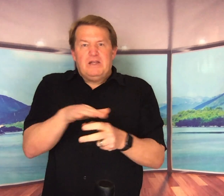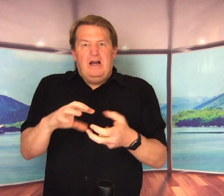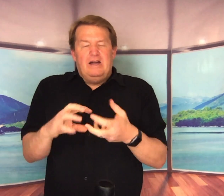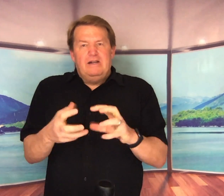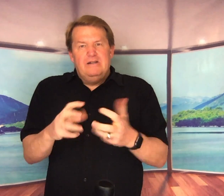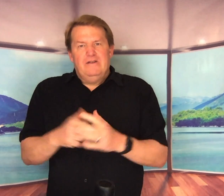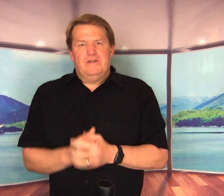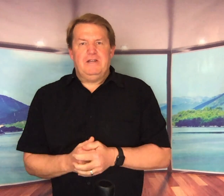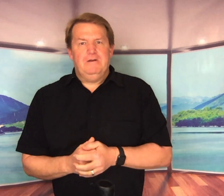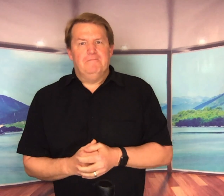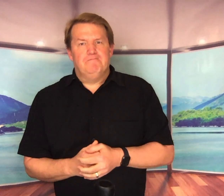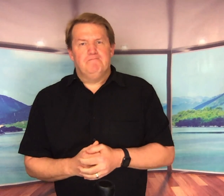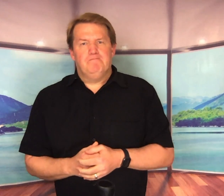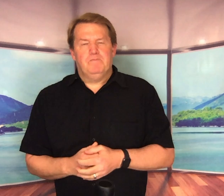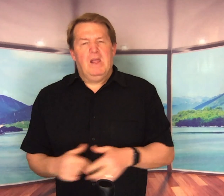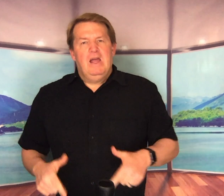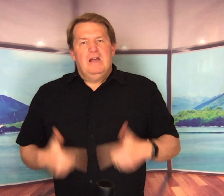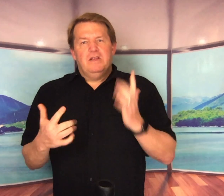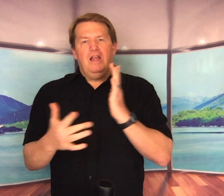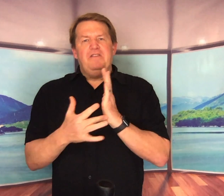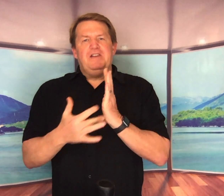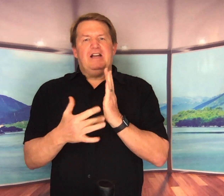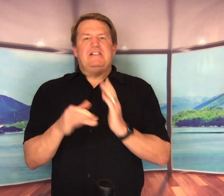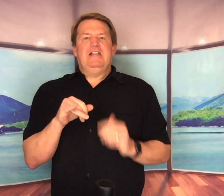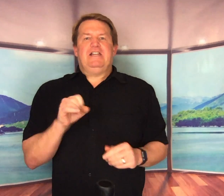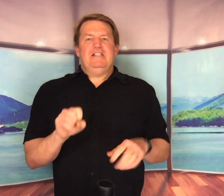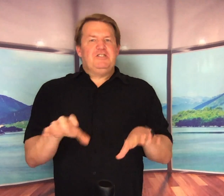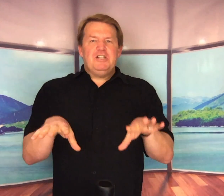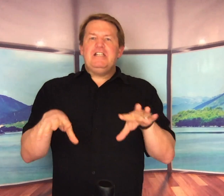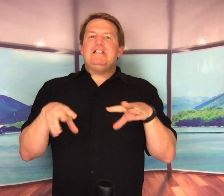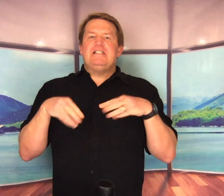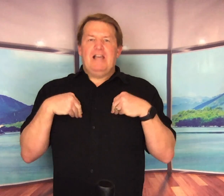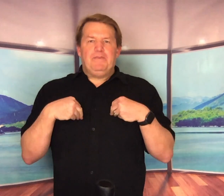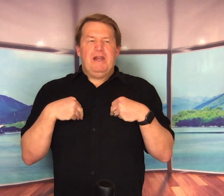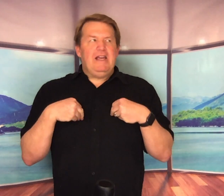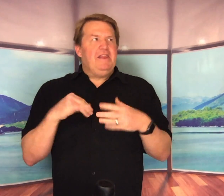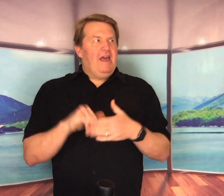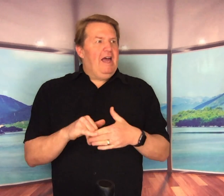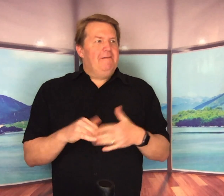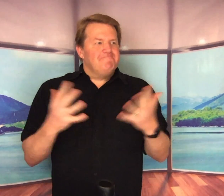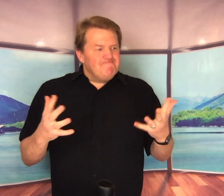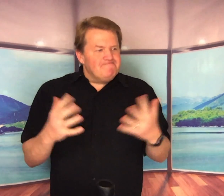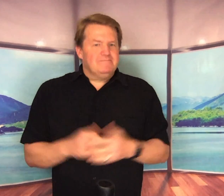side of the cube? The life technique is just accepting that,